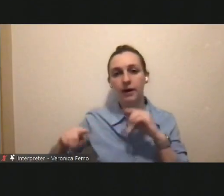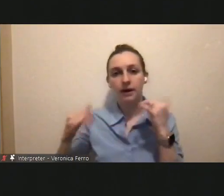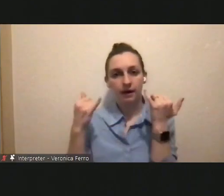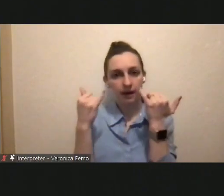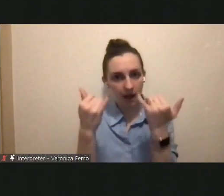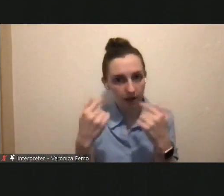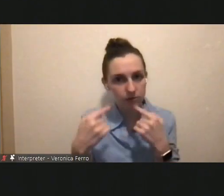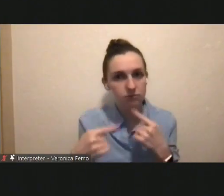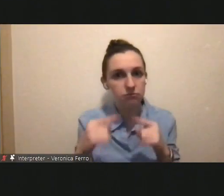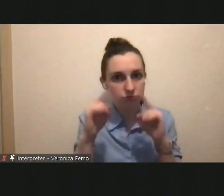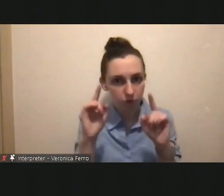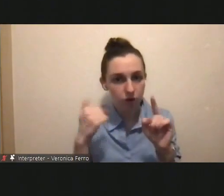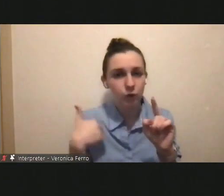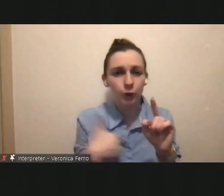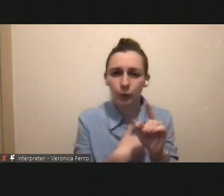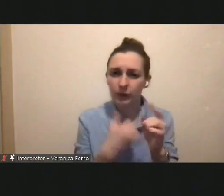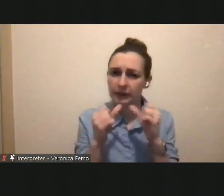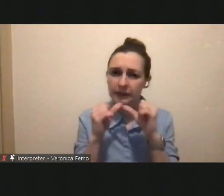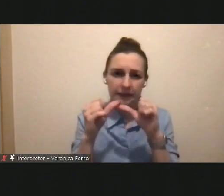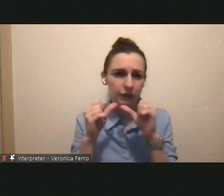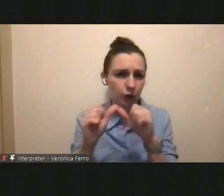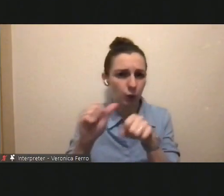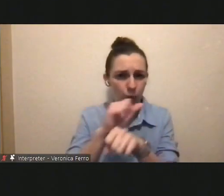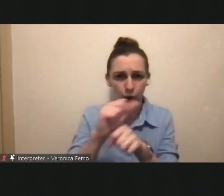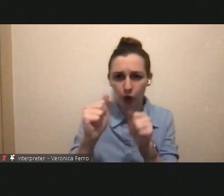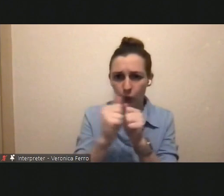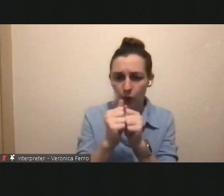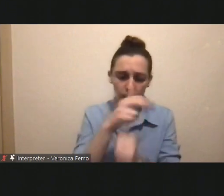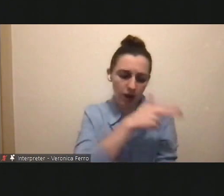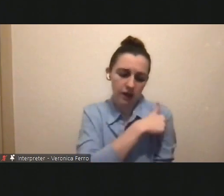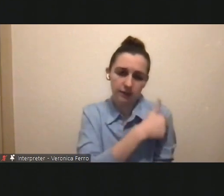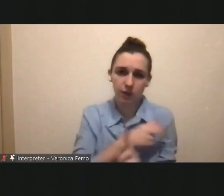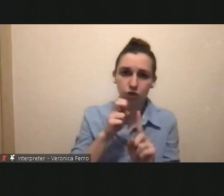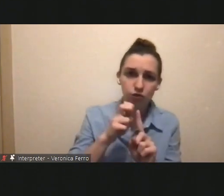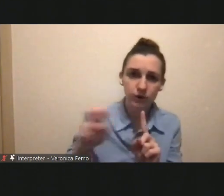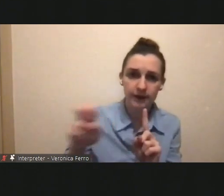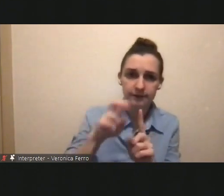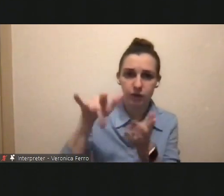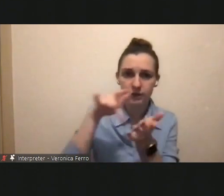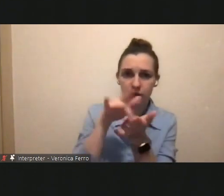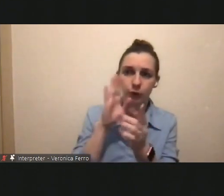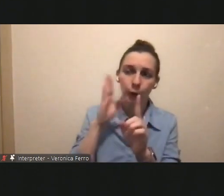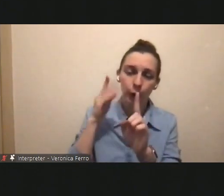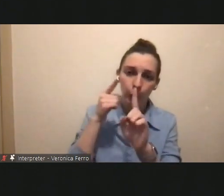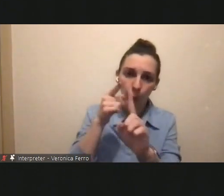still working with our combined hospital transfer center to ensure that we have capacity statewide.